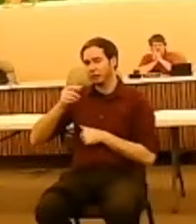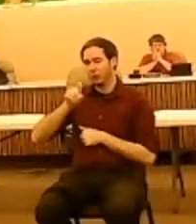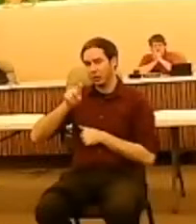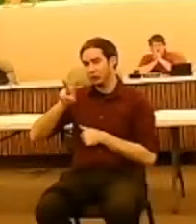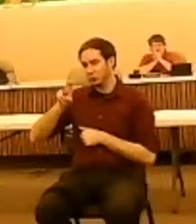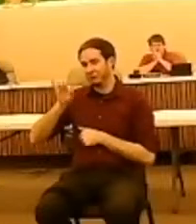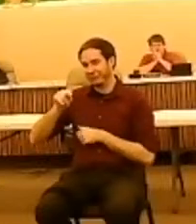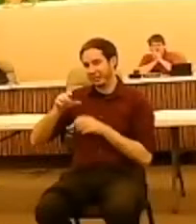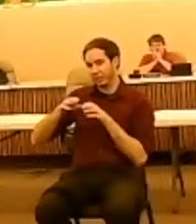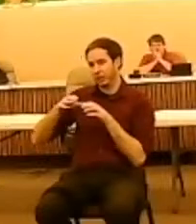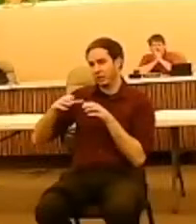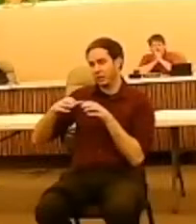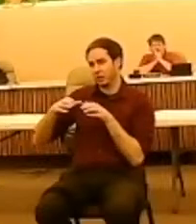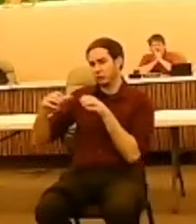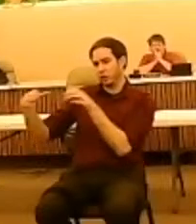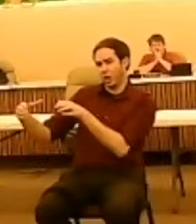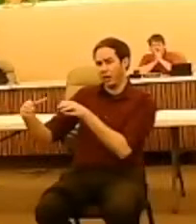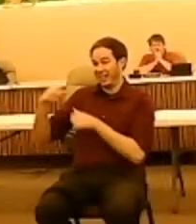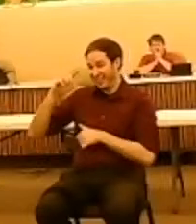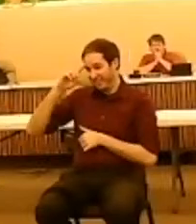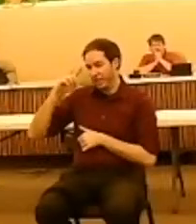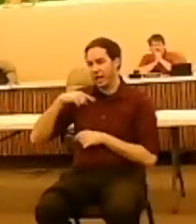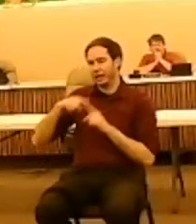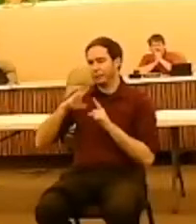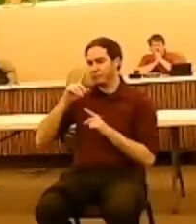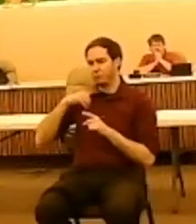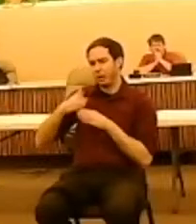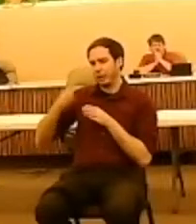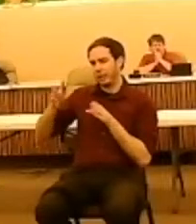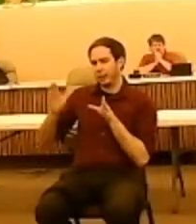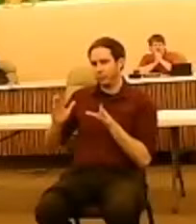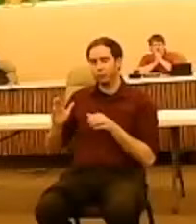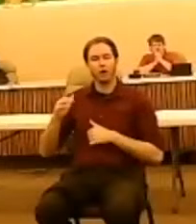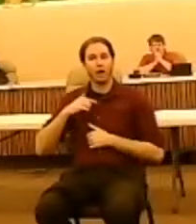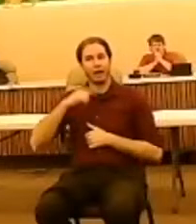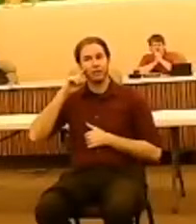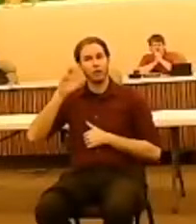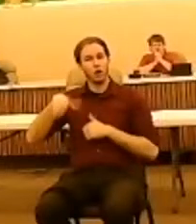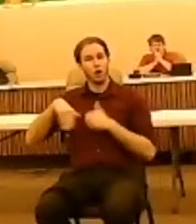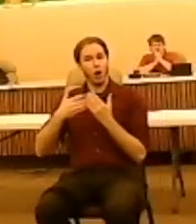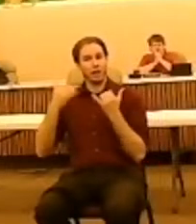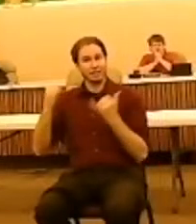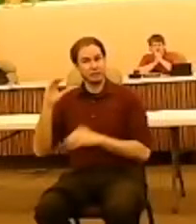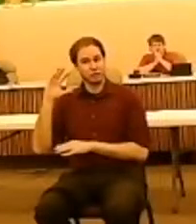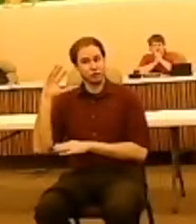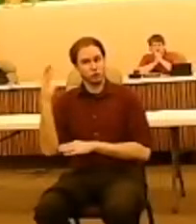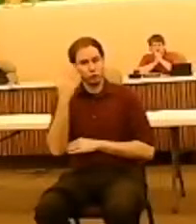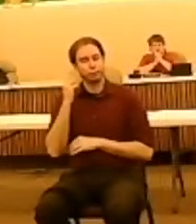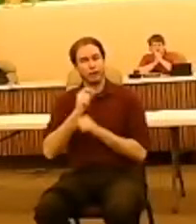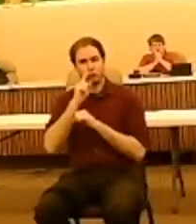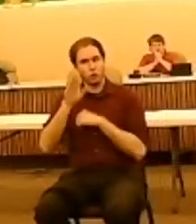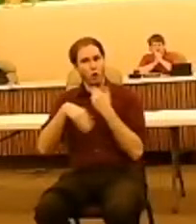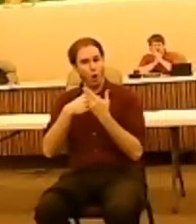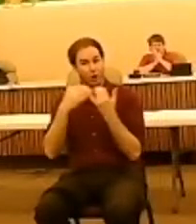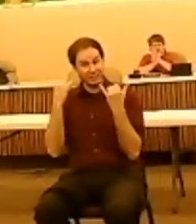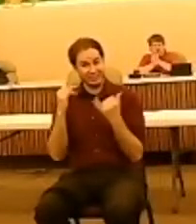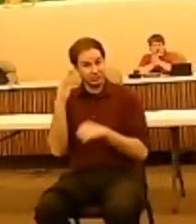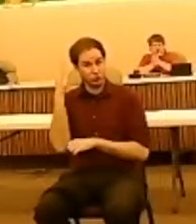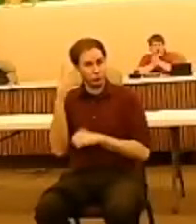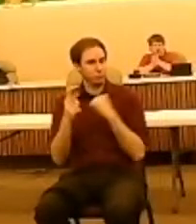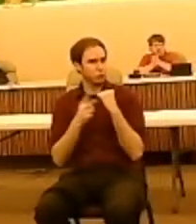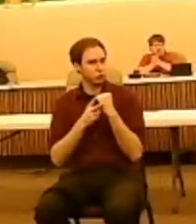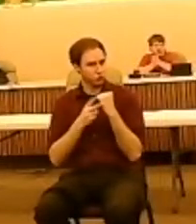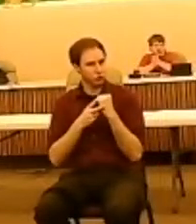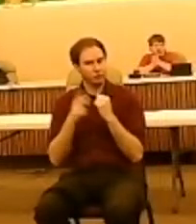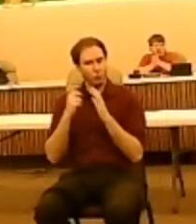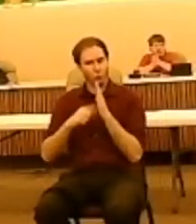but I don't know. Right. All right. But My thought is that all existing trees, I would like to see them preserved. okay. That was based off